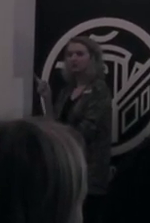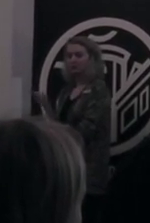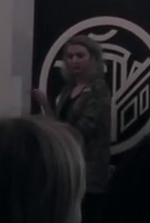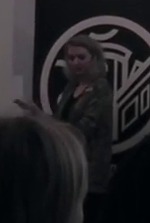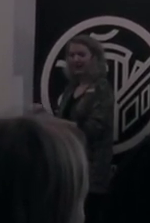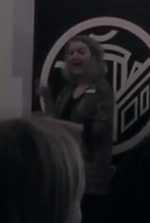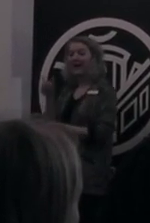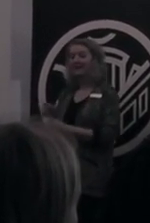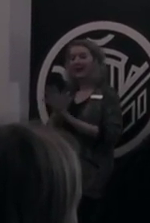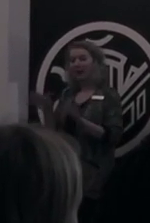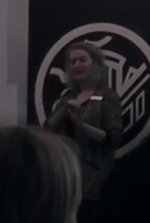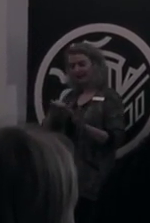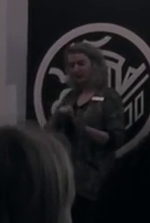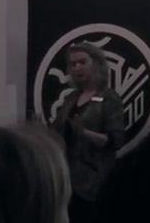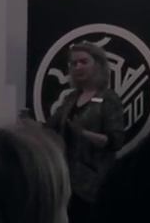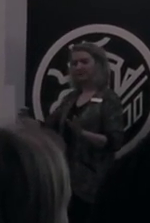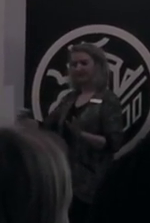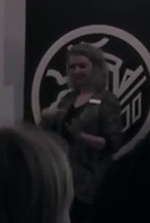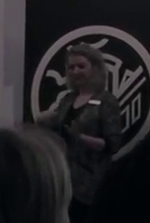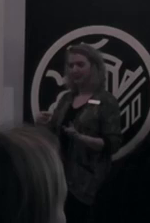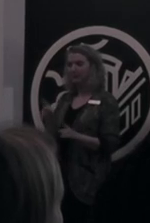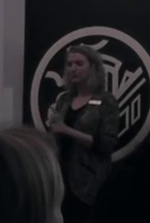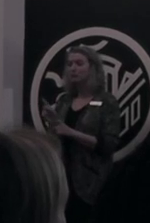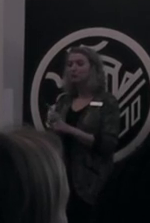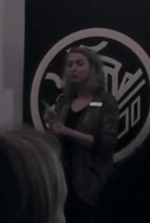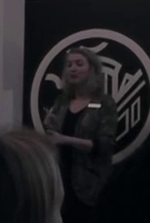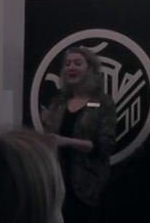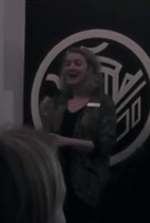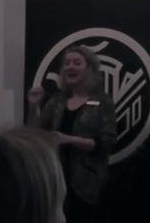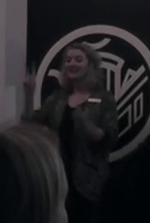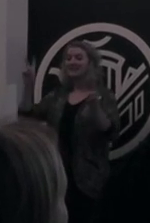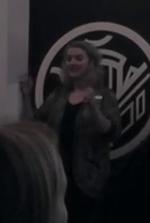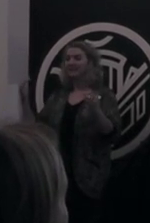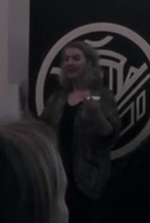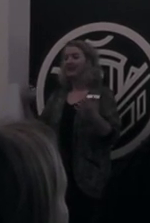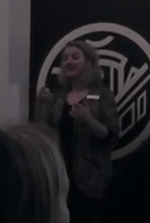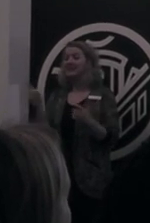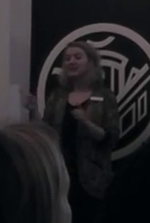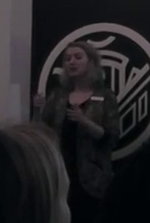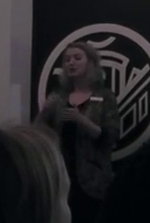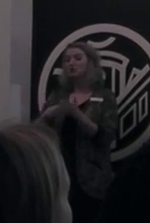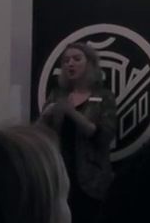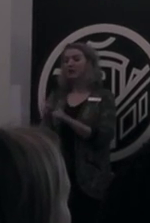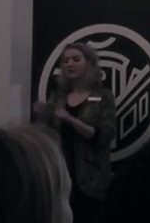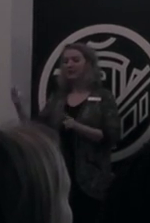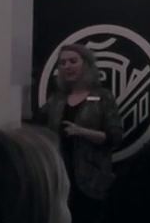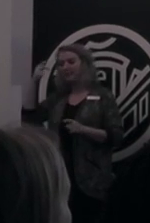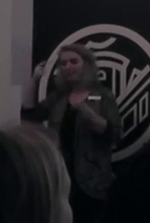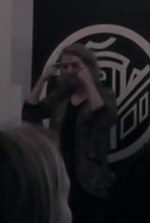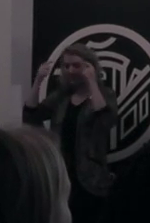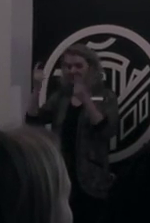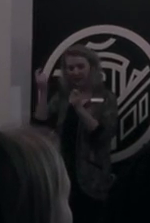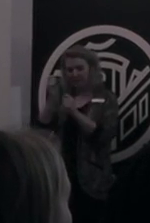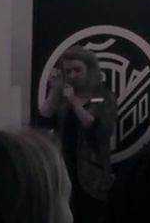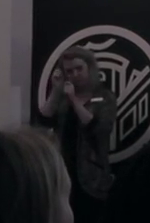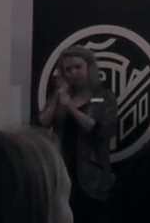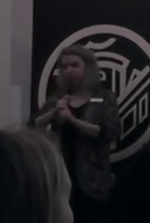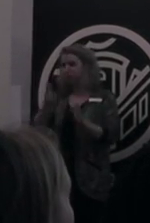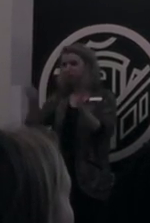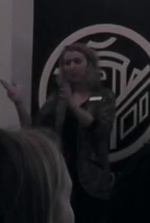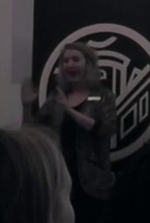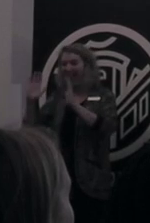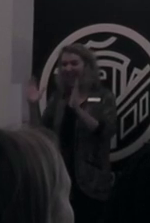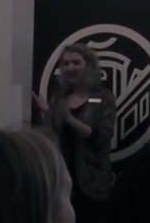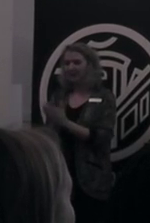going to be killed. So his quote, "Let the bullets that smash through my brain smash through every closet door. Let those bullets take